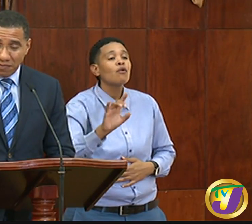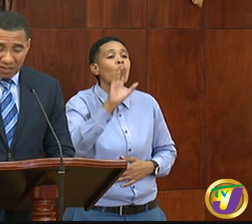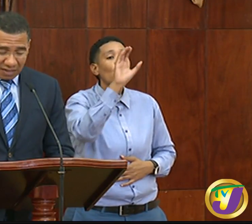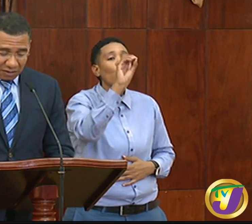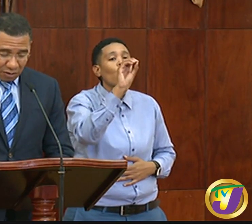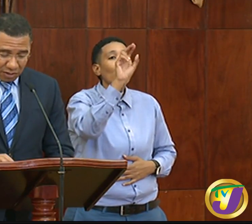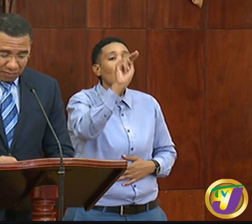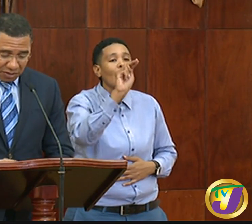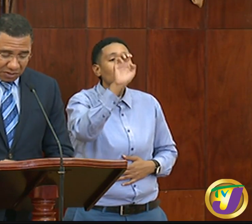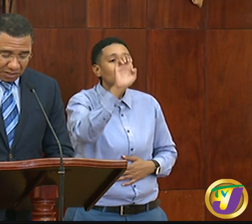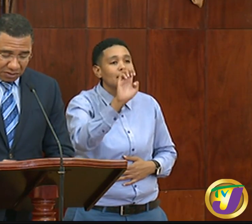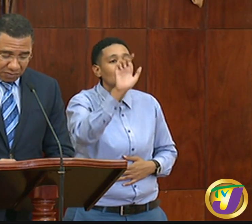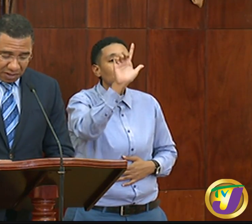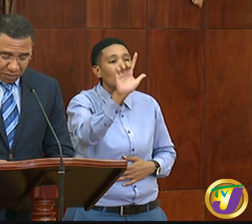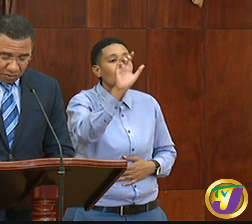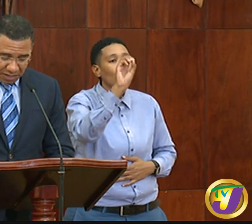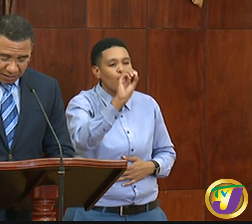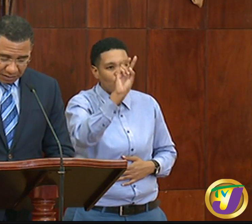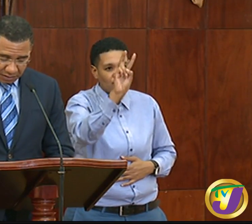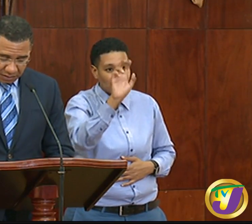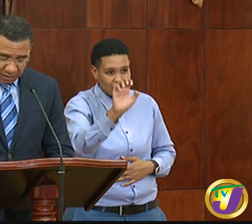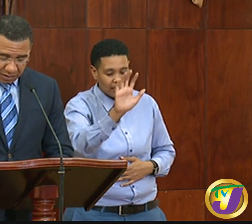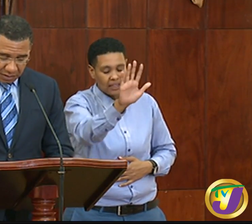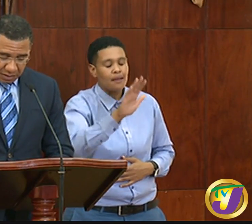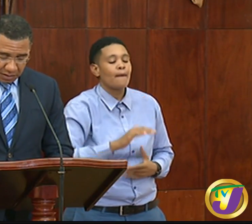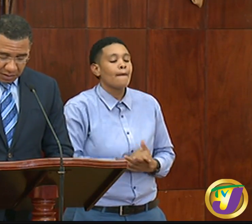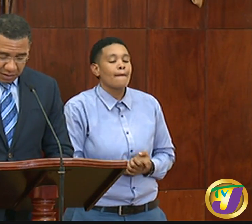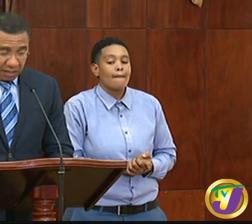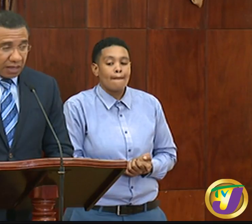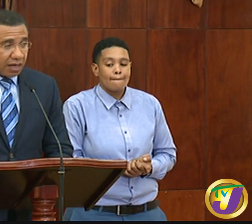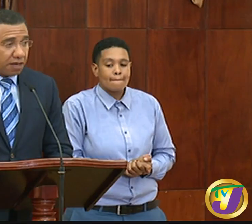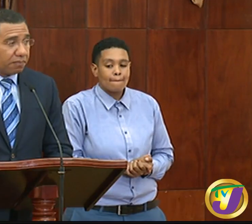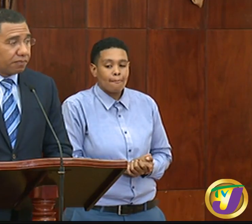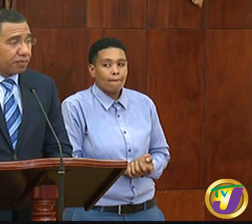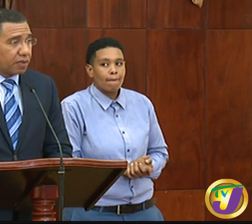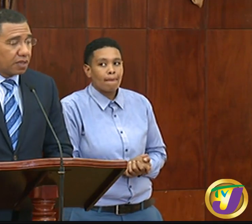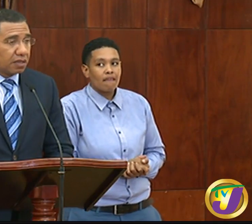888-1-LOVE. Now, let me just say something about that.